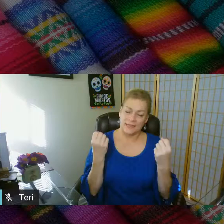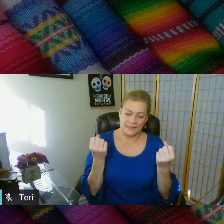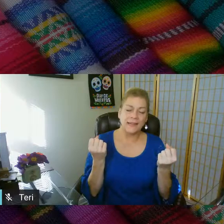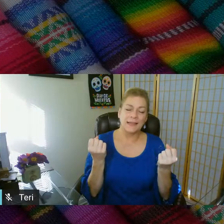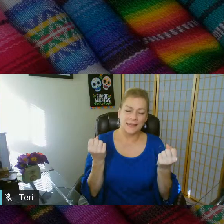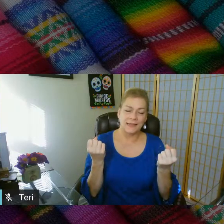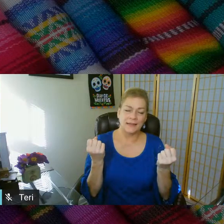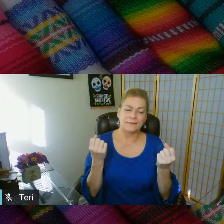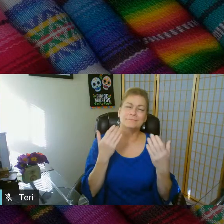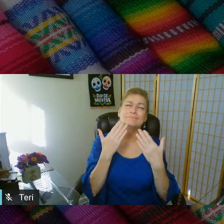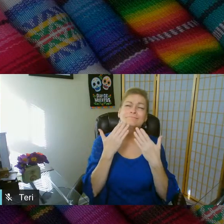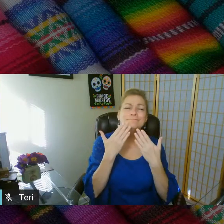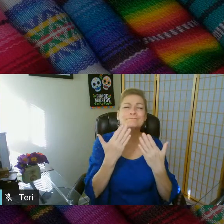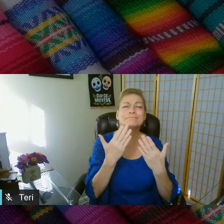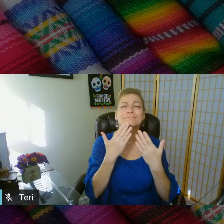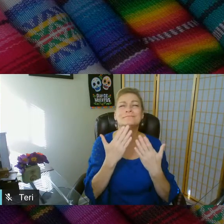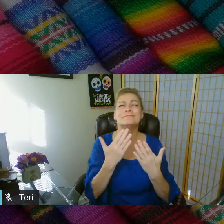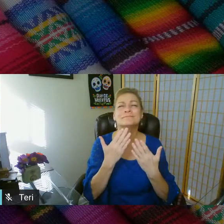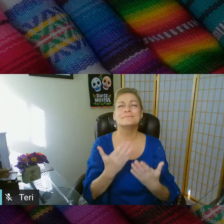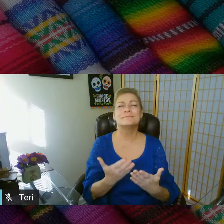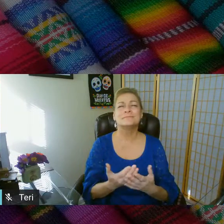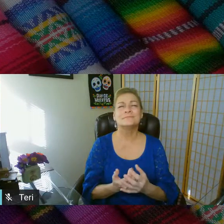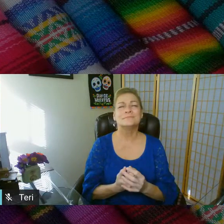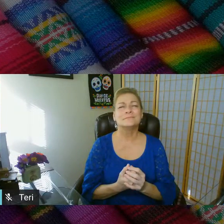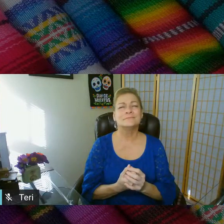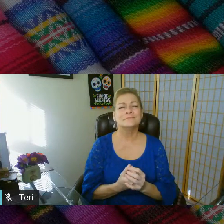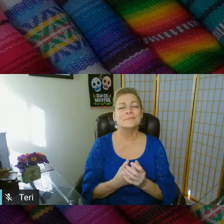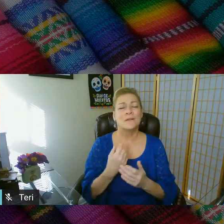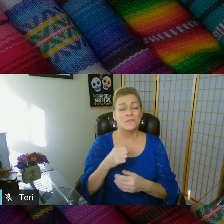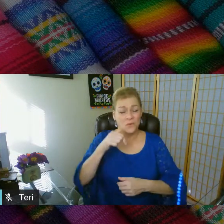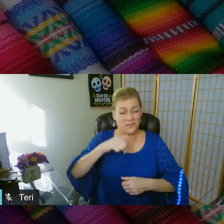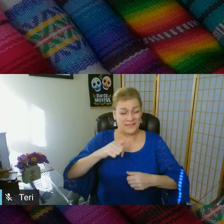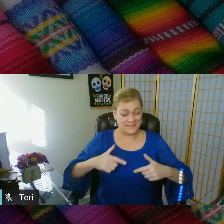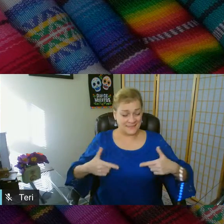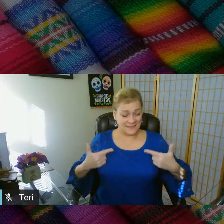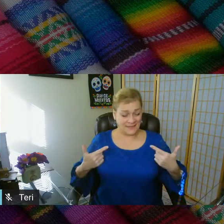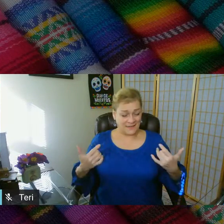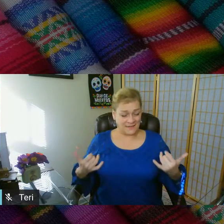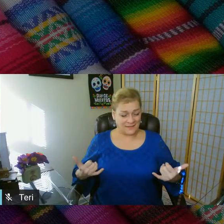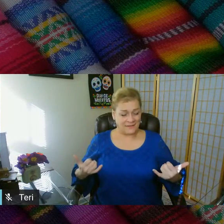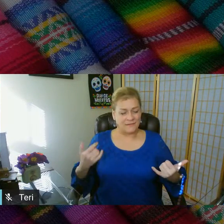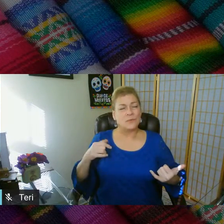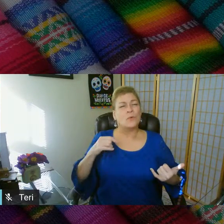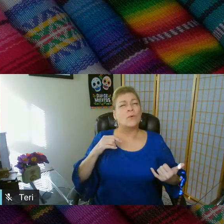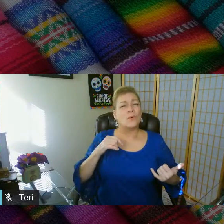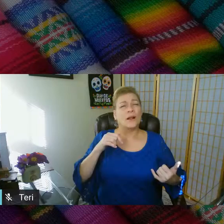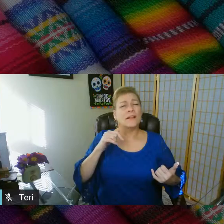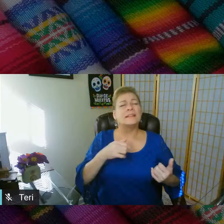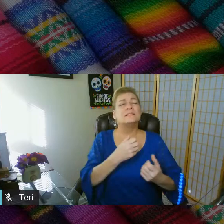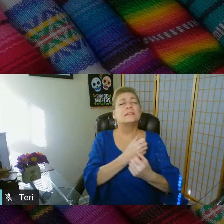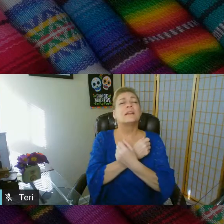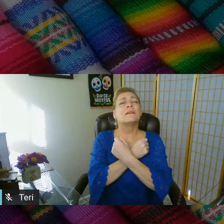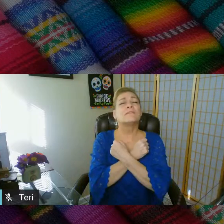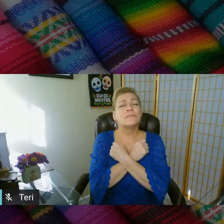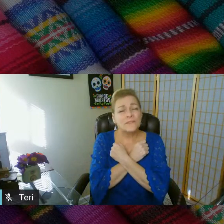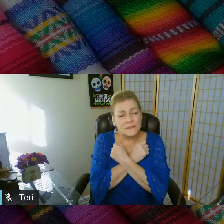we give thanks. For this life, for this love,